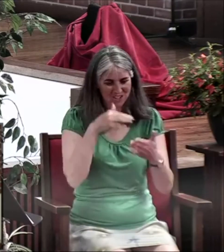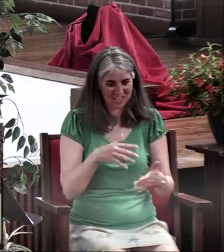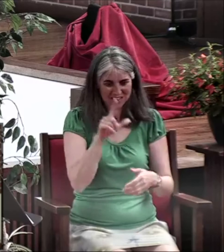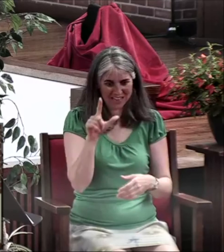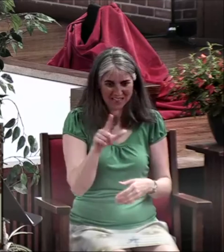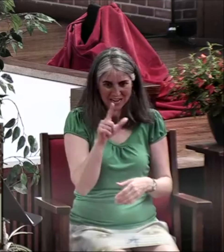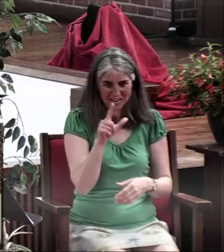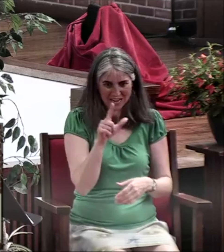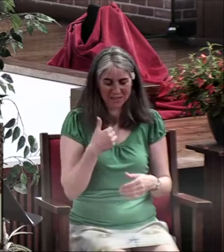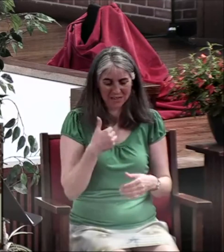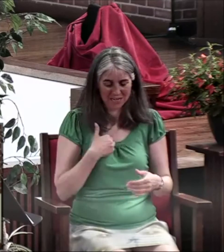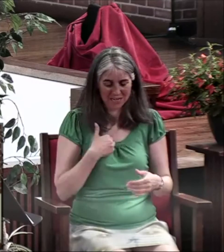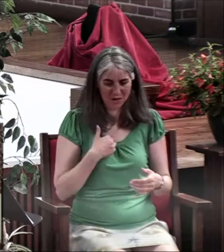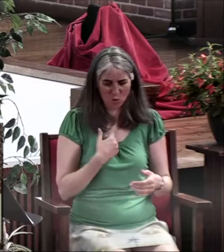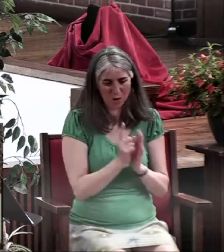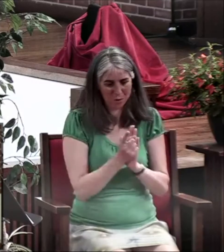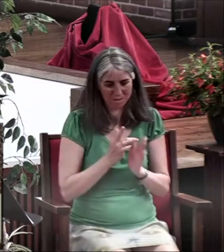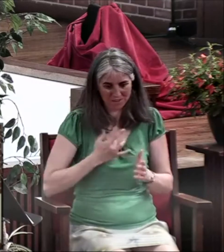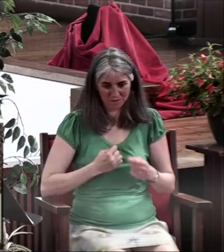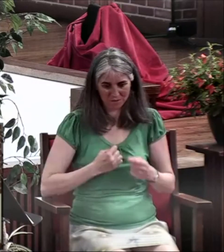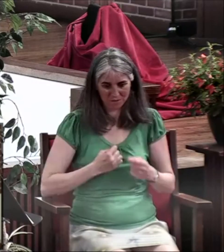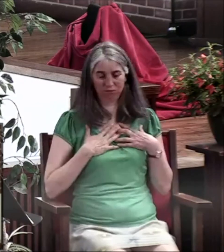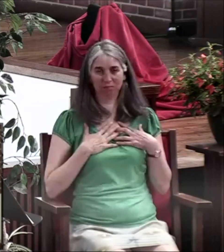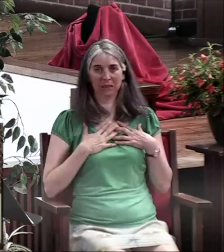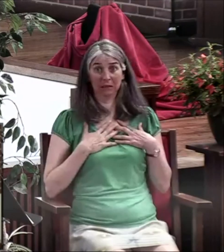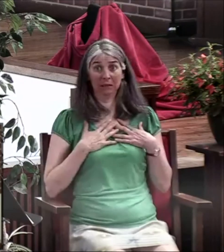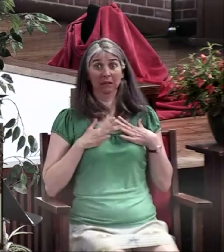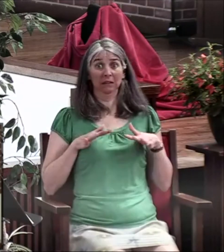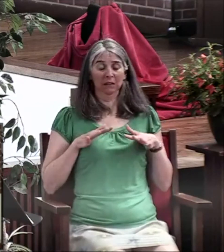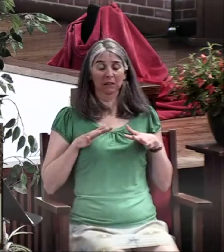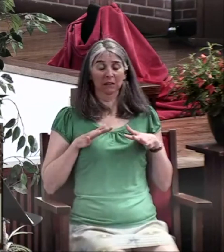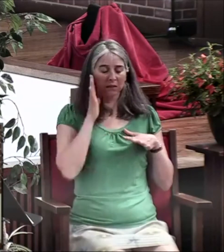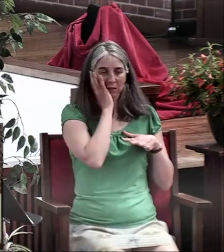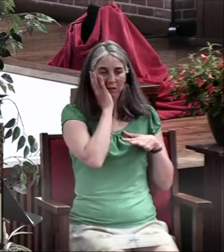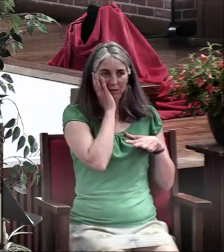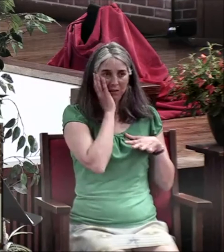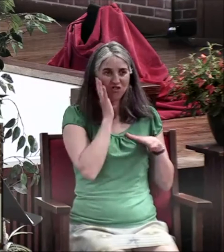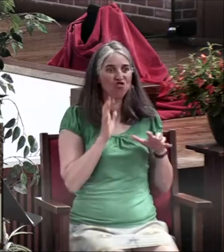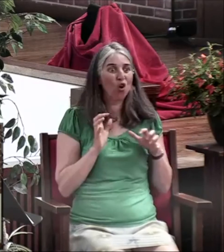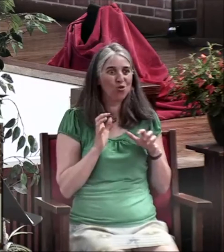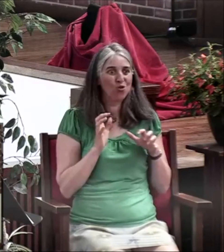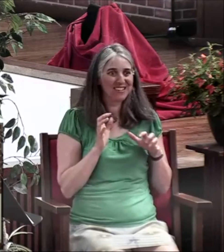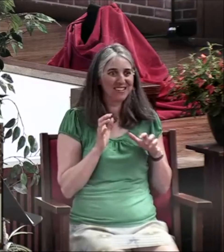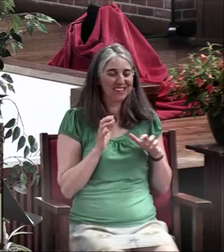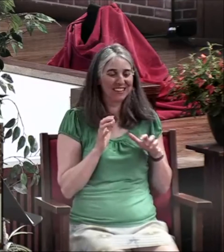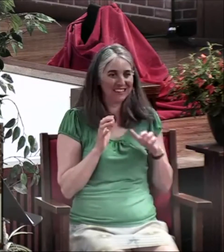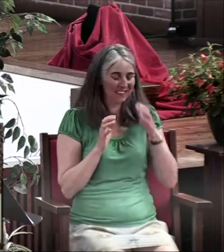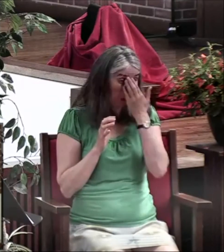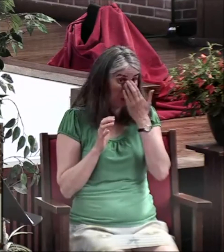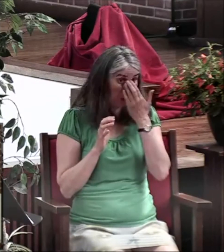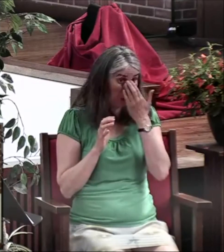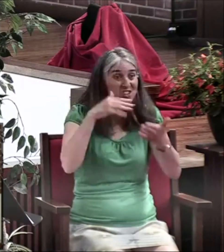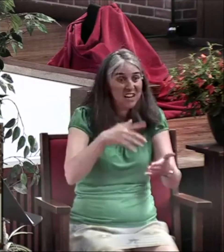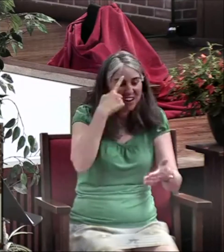had a moment of fear. She panicked. It was like she froze and could not move any further. She was studying